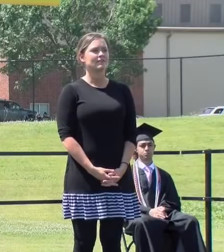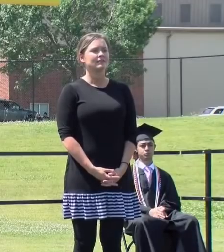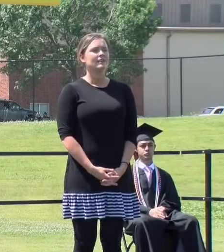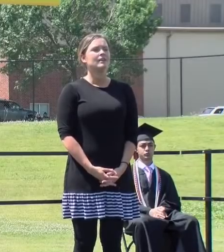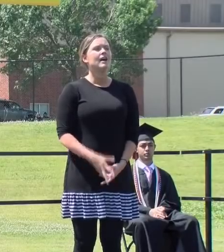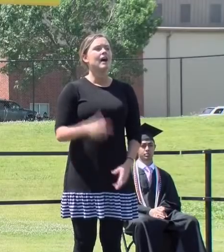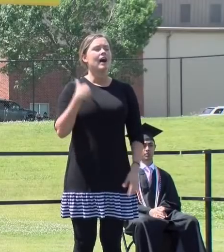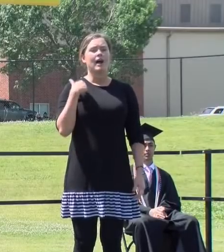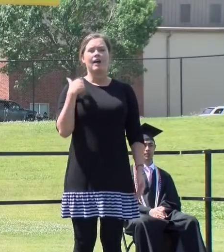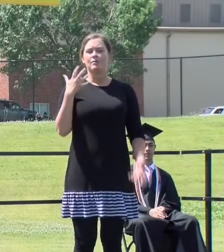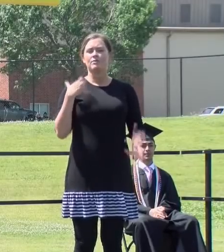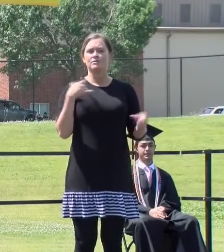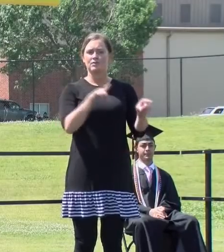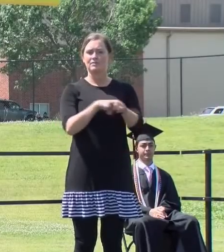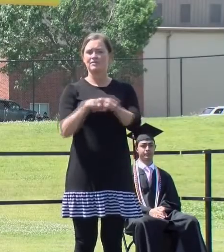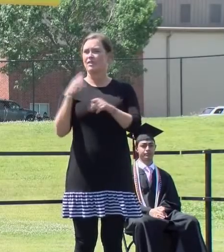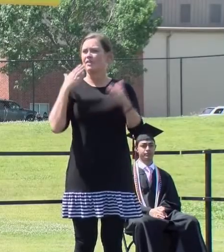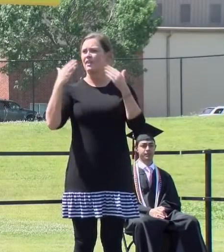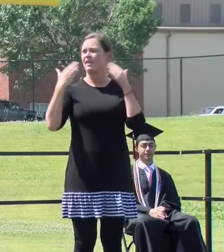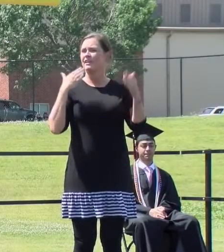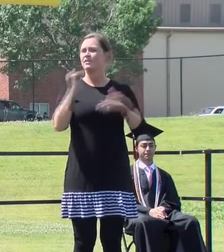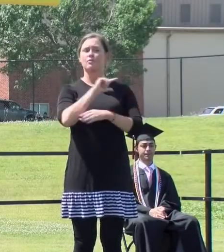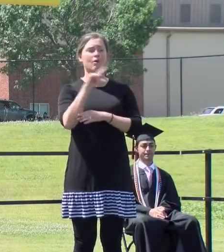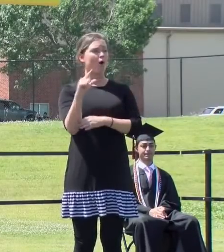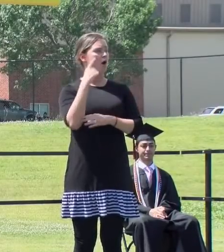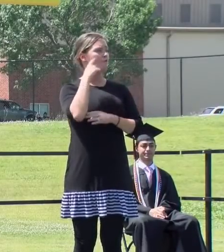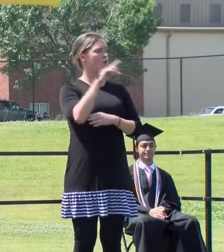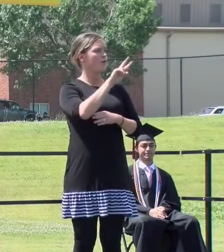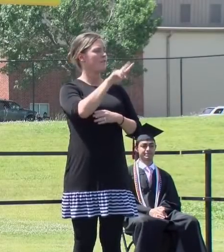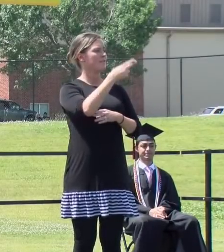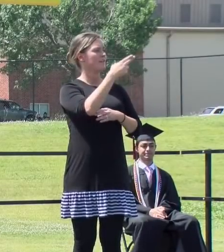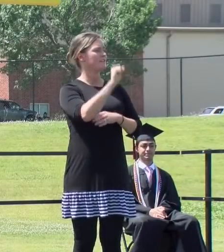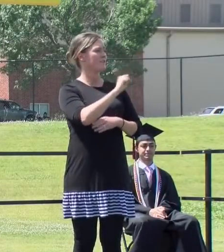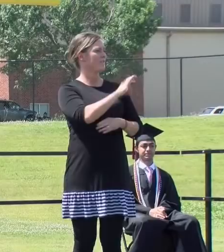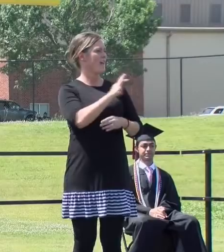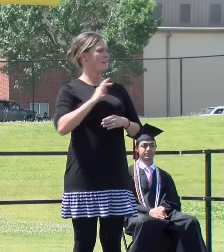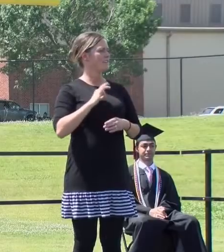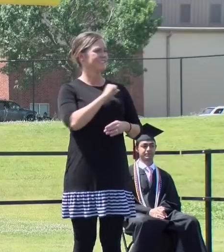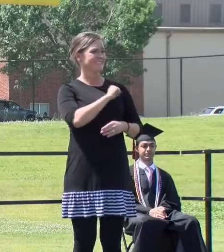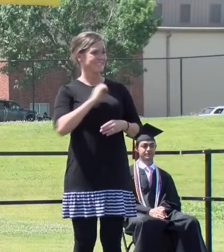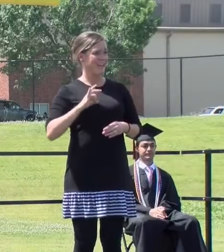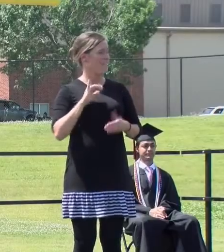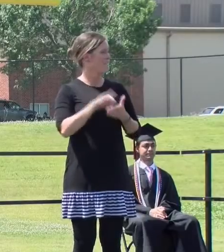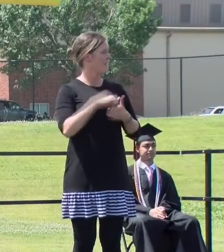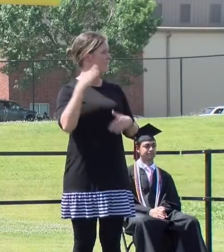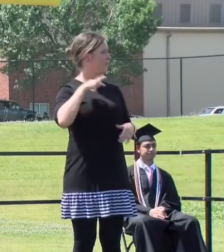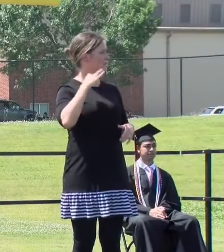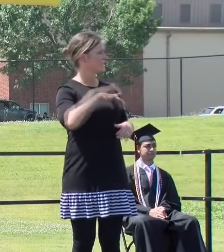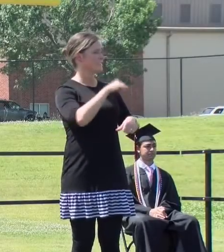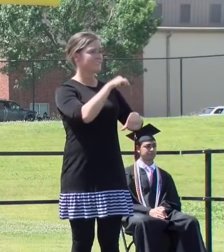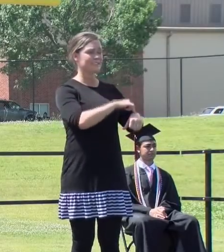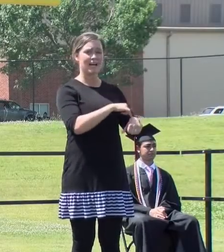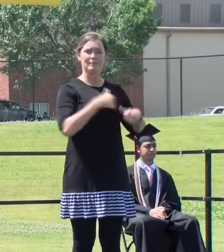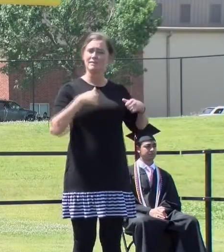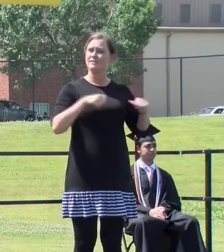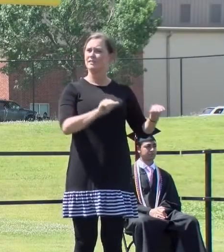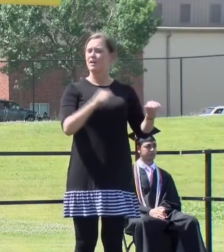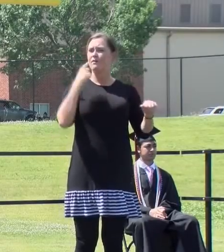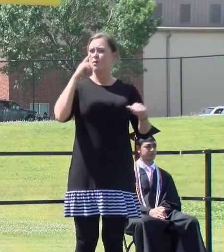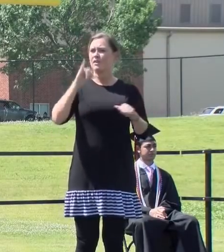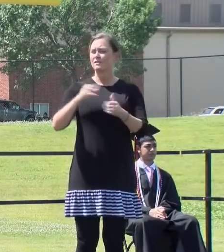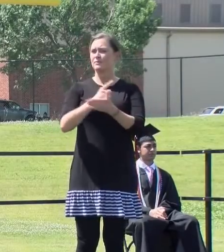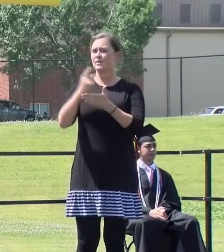I would also like to thank all of Valley's faculty and staff who are volunteering their time and efforts for this